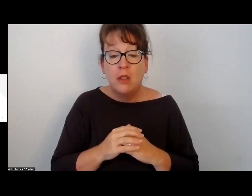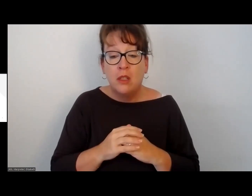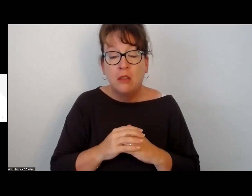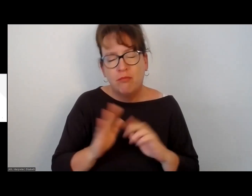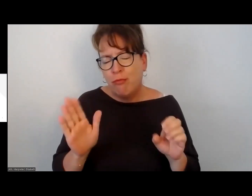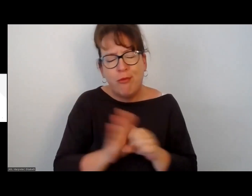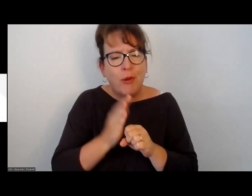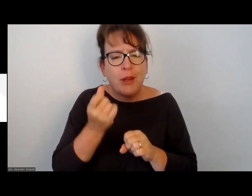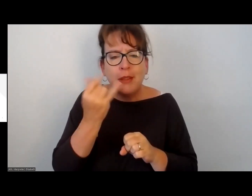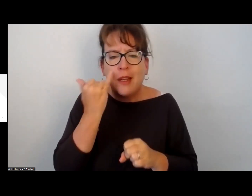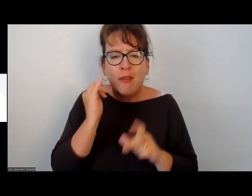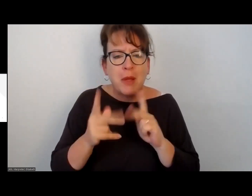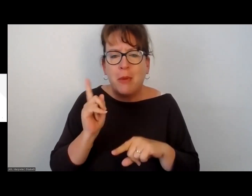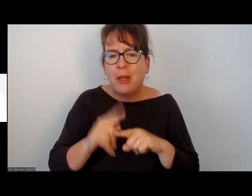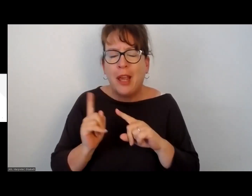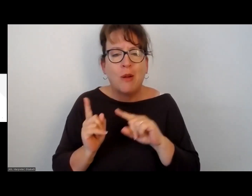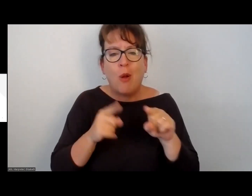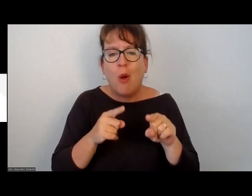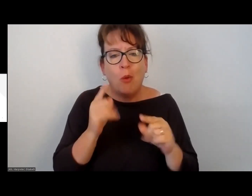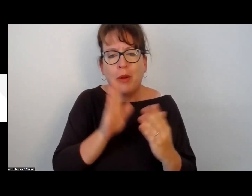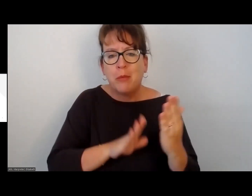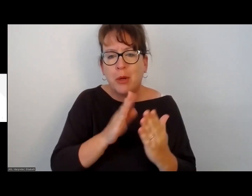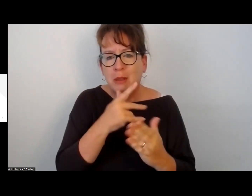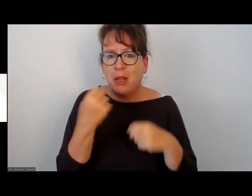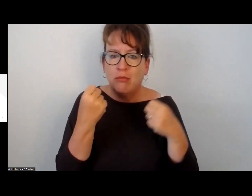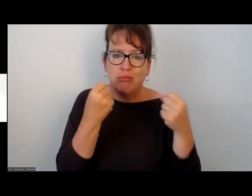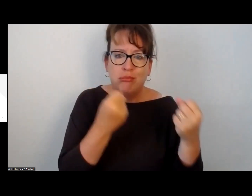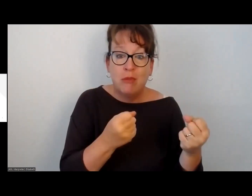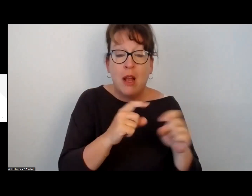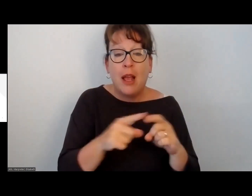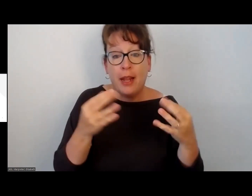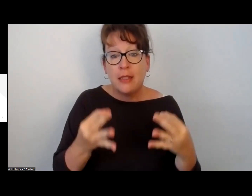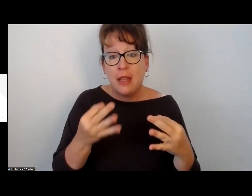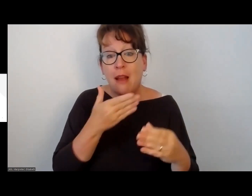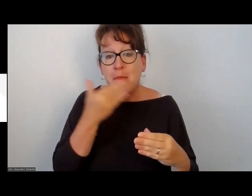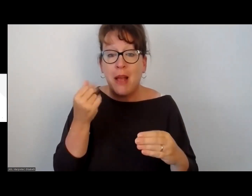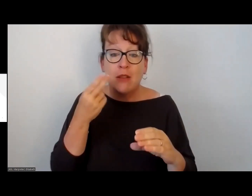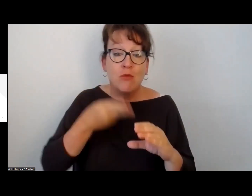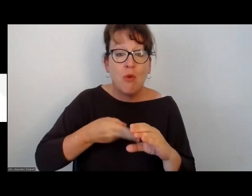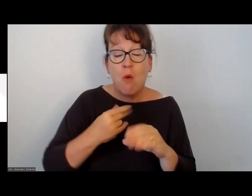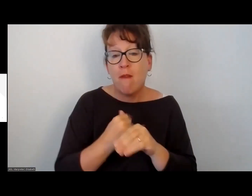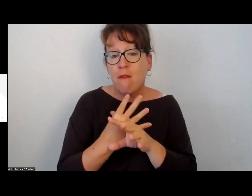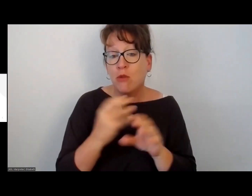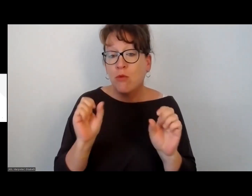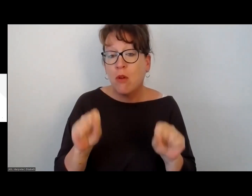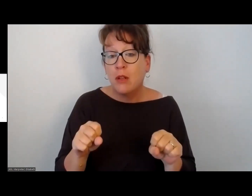join and in person and want to join virtual. Jen.